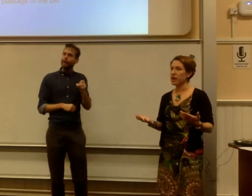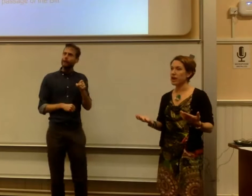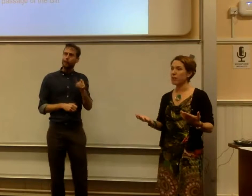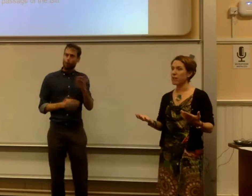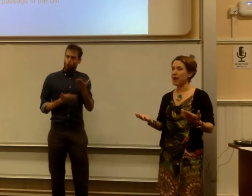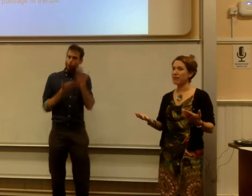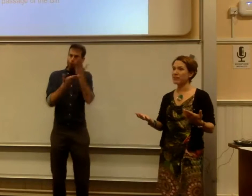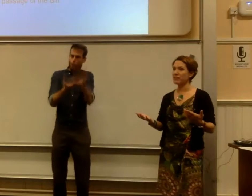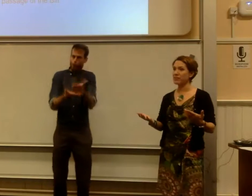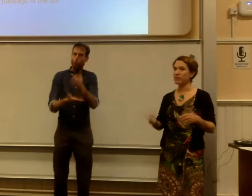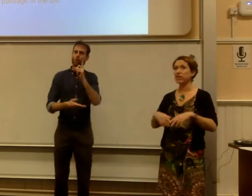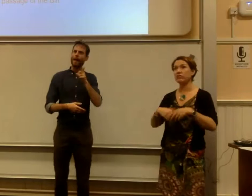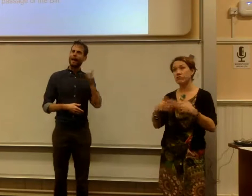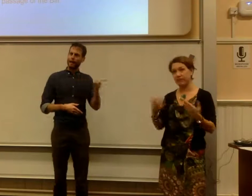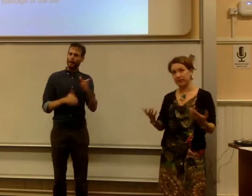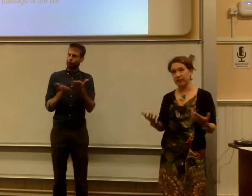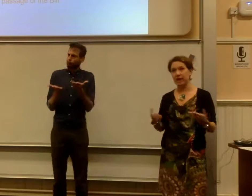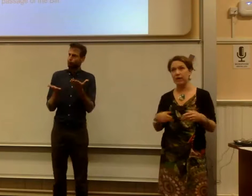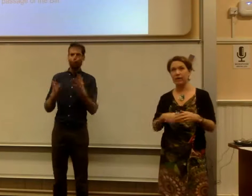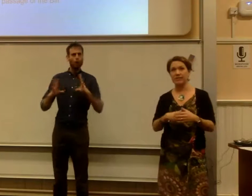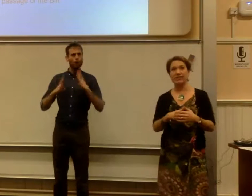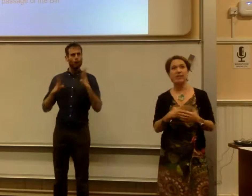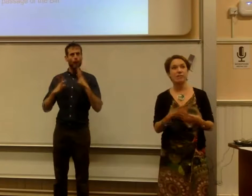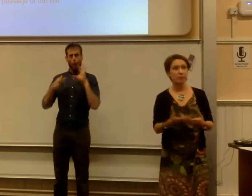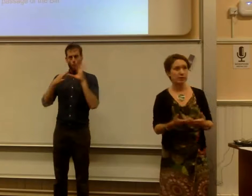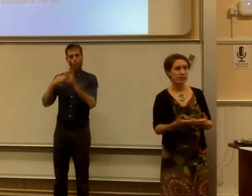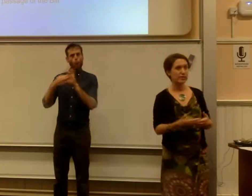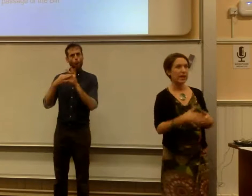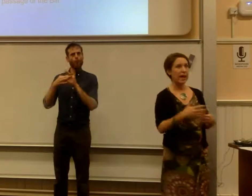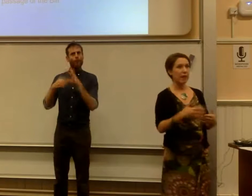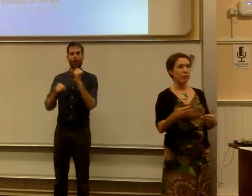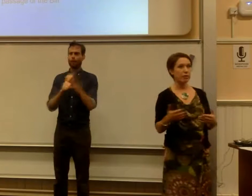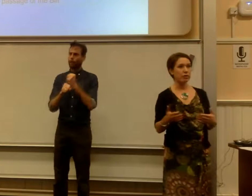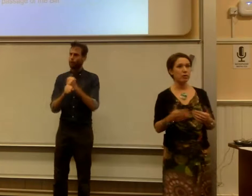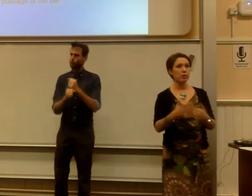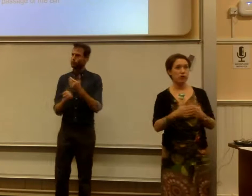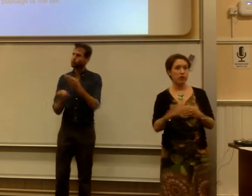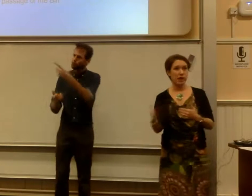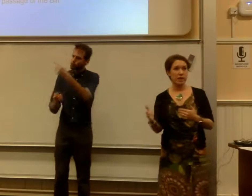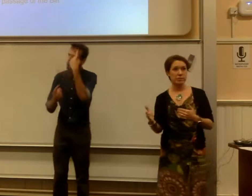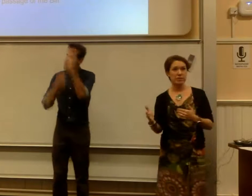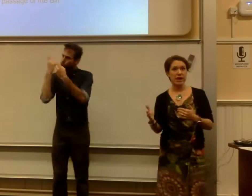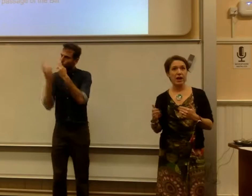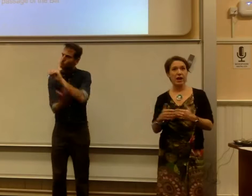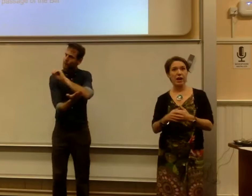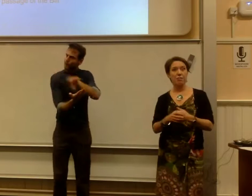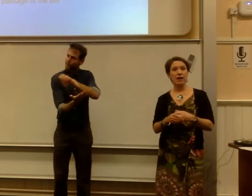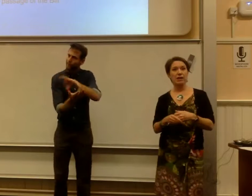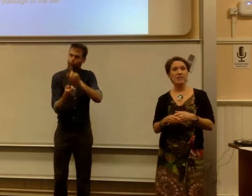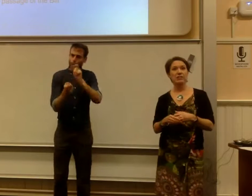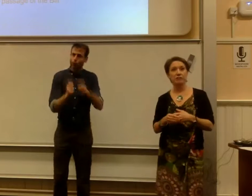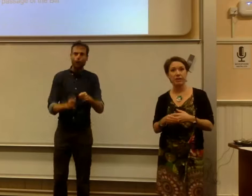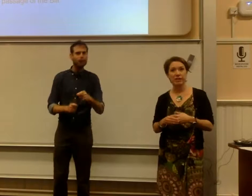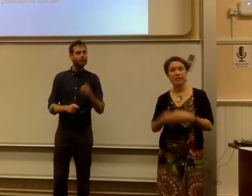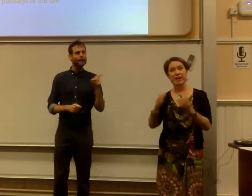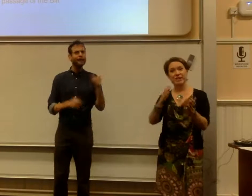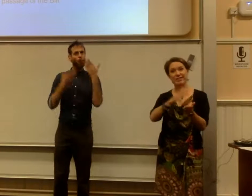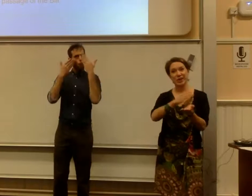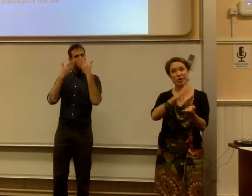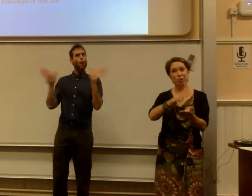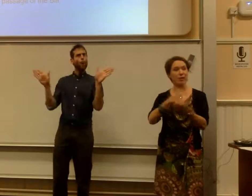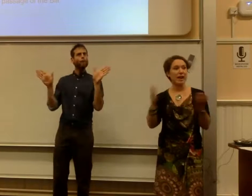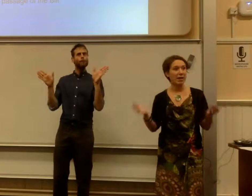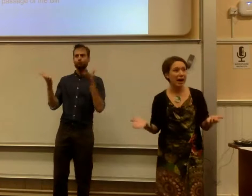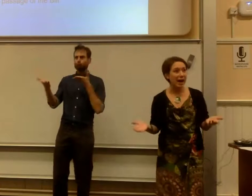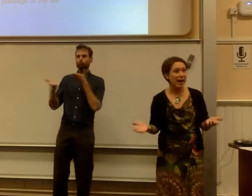government and very generous in allowing us to influence how the bill was shaped and in agreeing